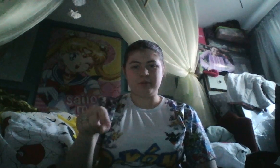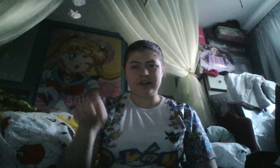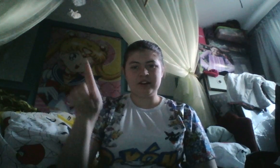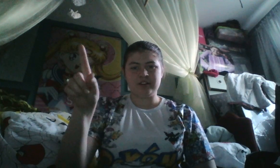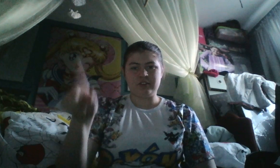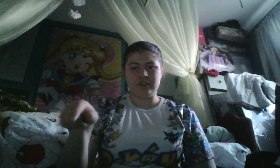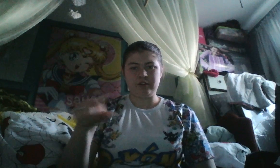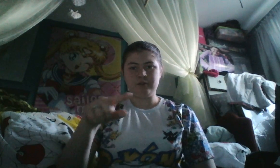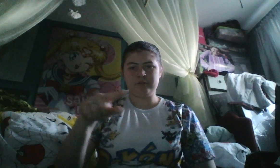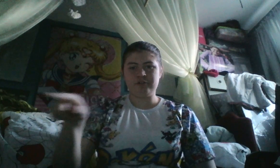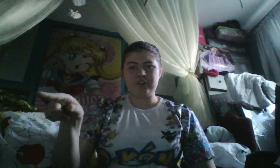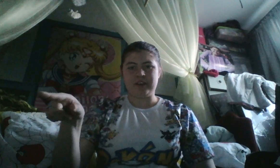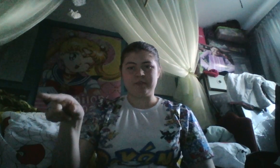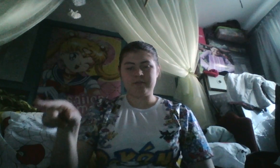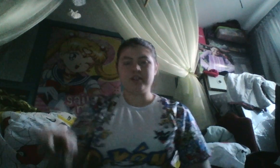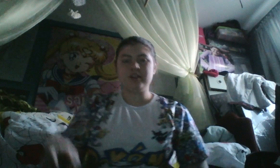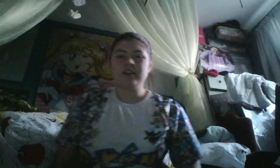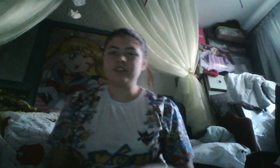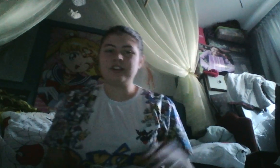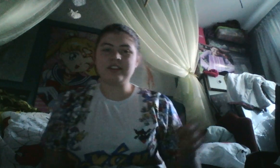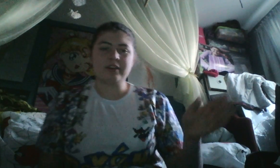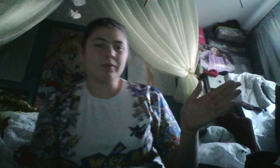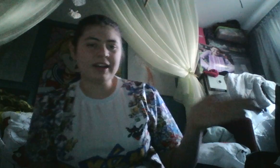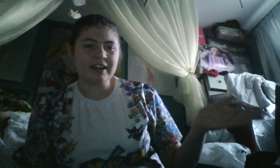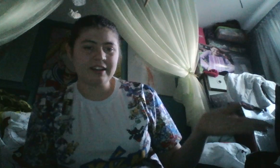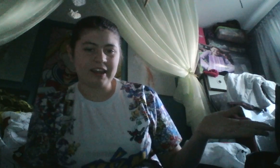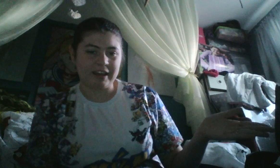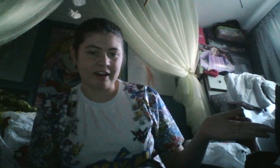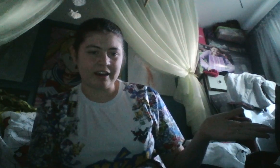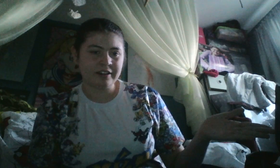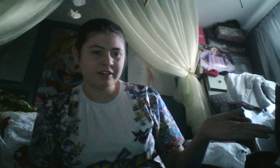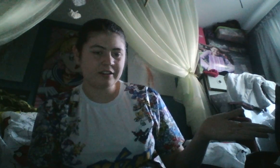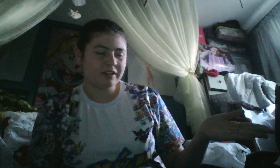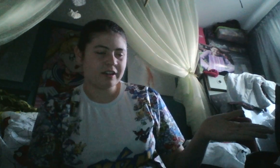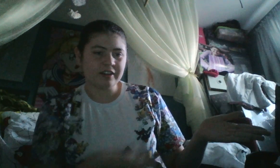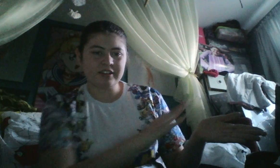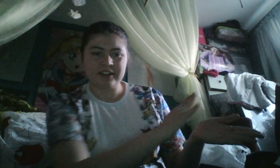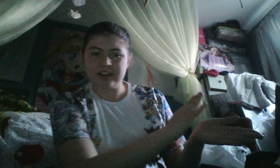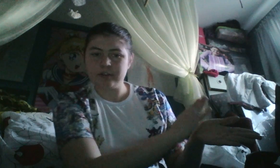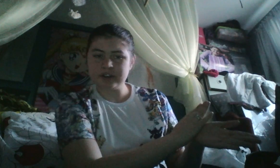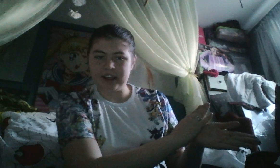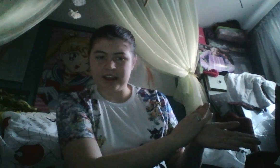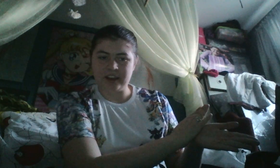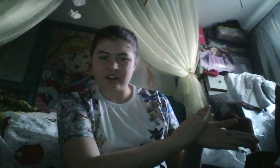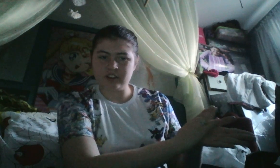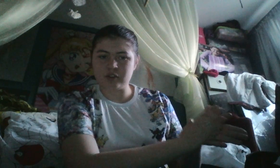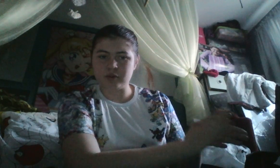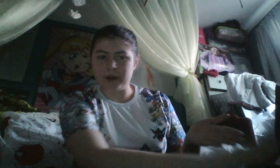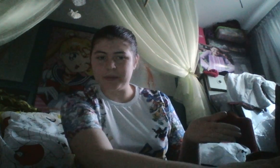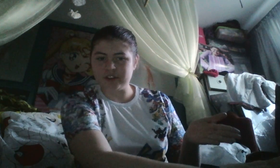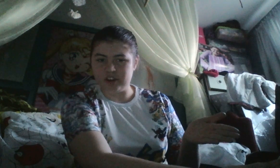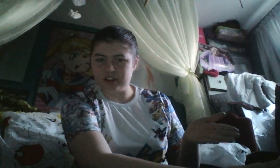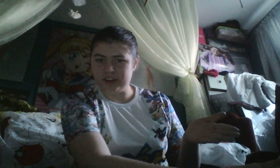1, 2, 3. So you take one hand here, and you take the other one here, and you swipe it across your